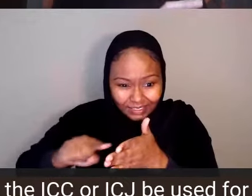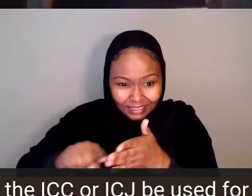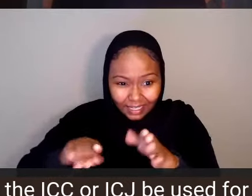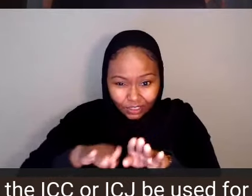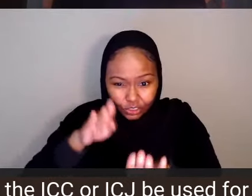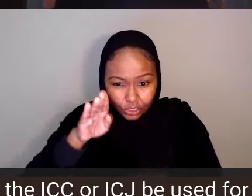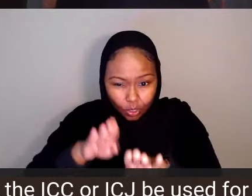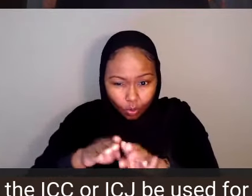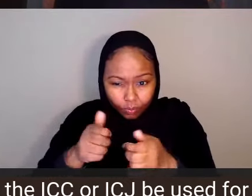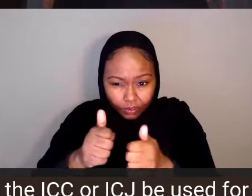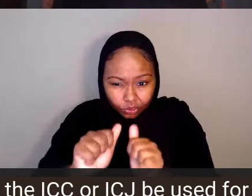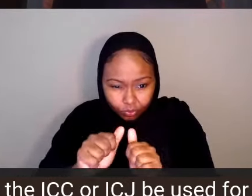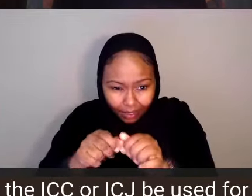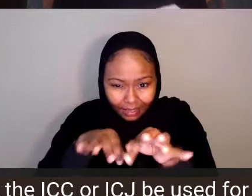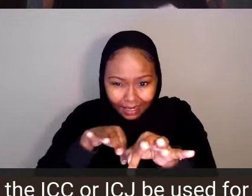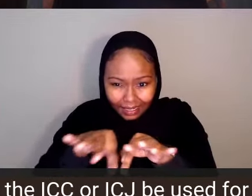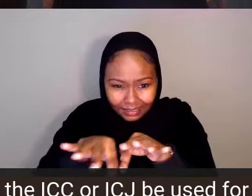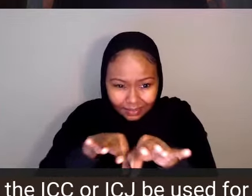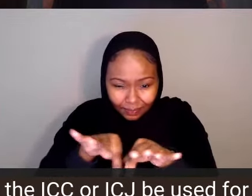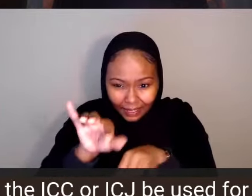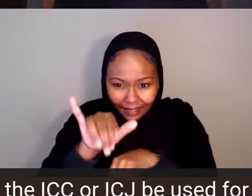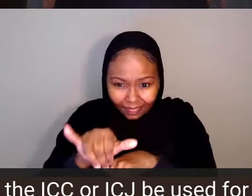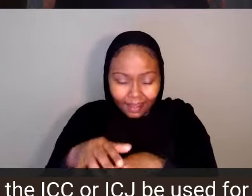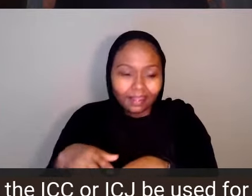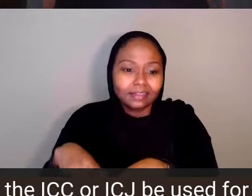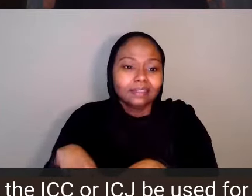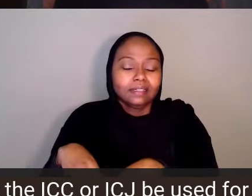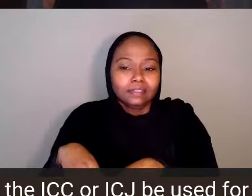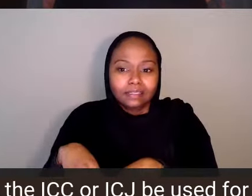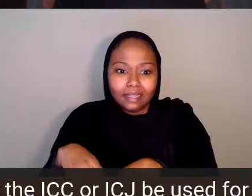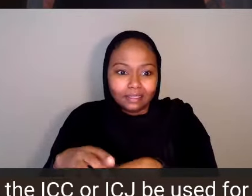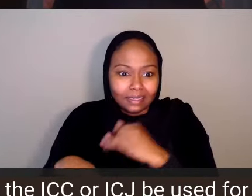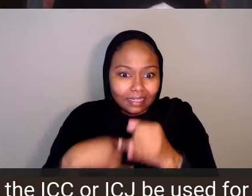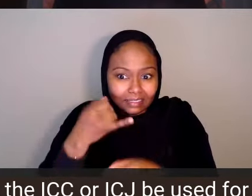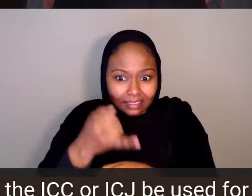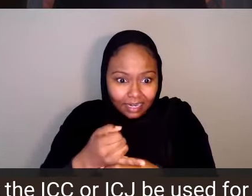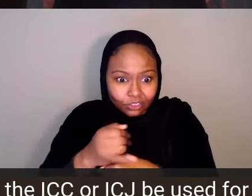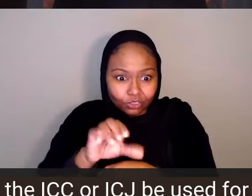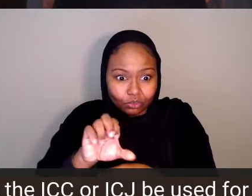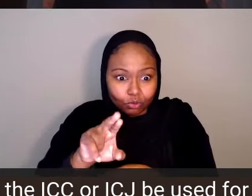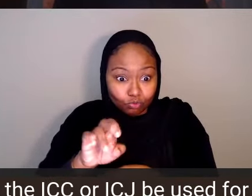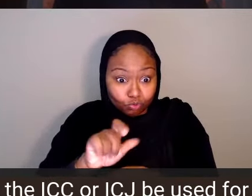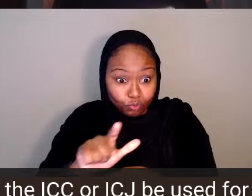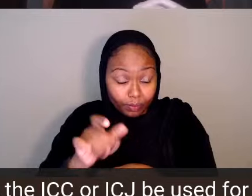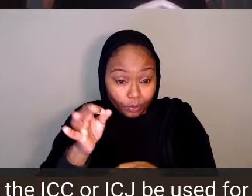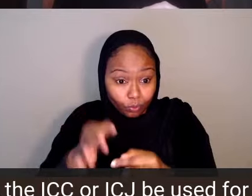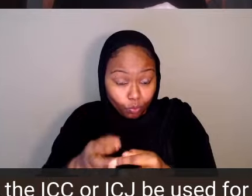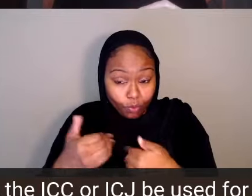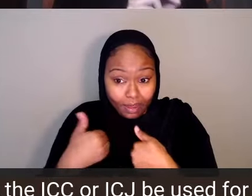of explain that, the International Criminal Court has jurisdiction